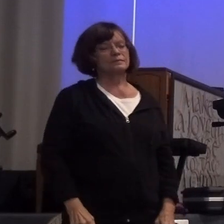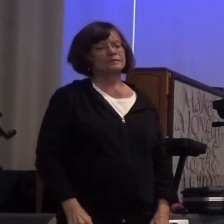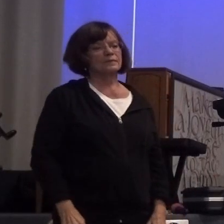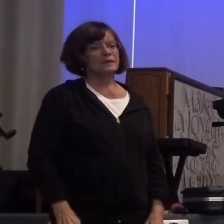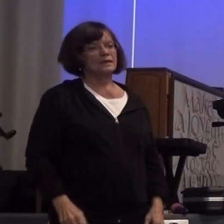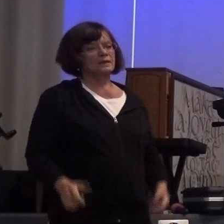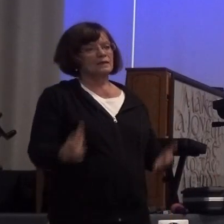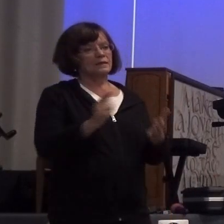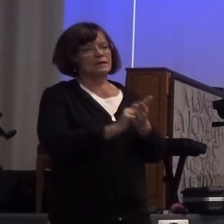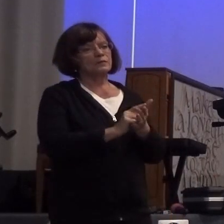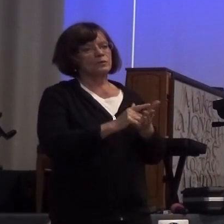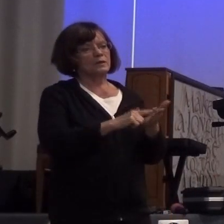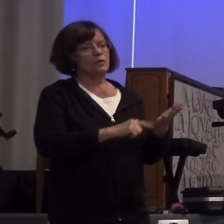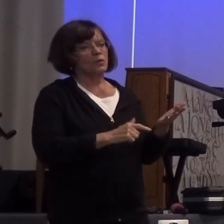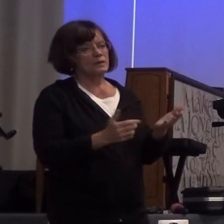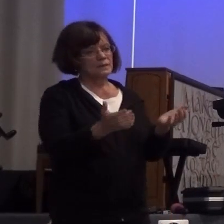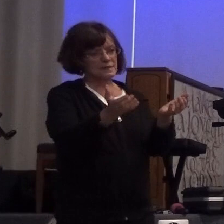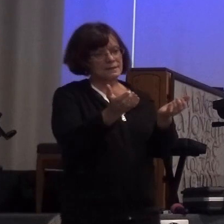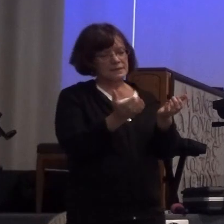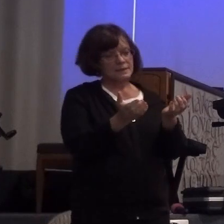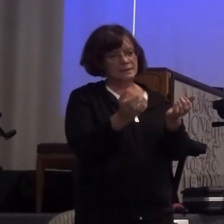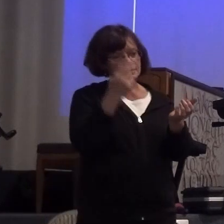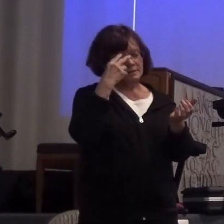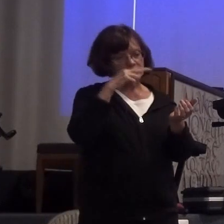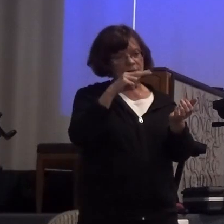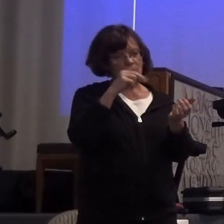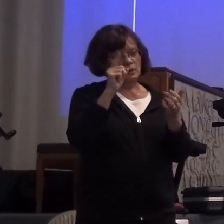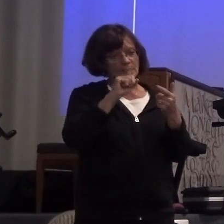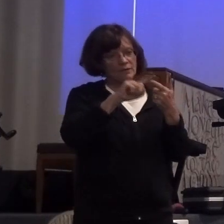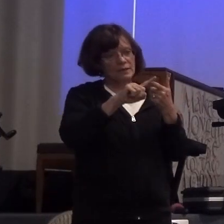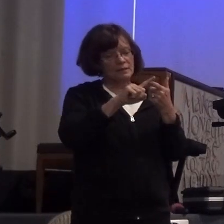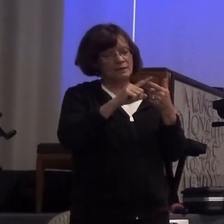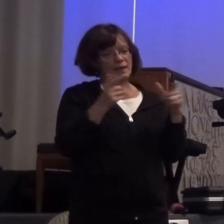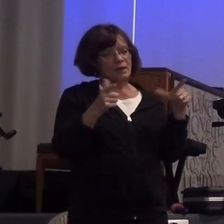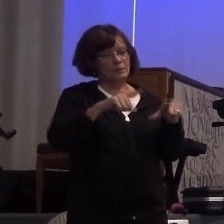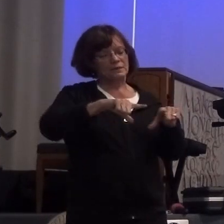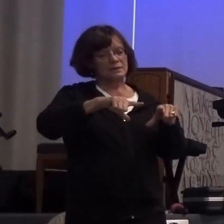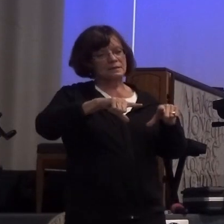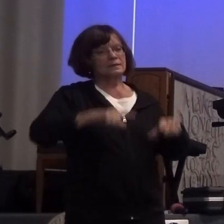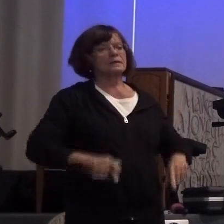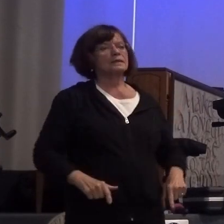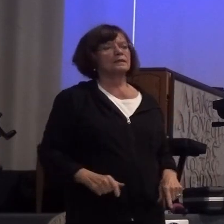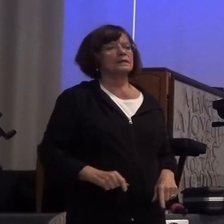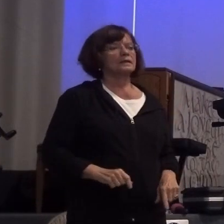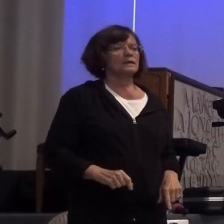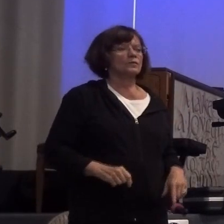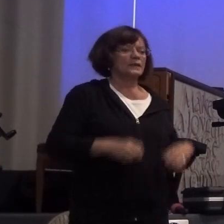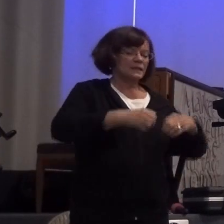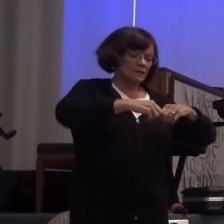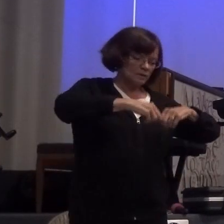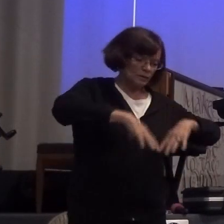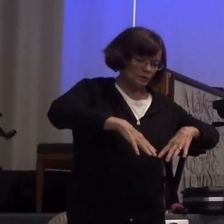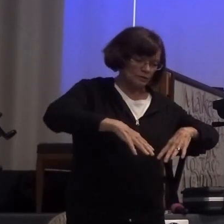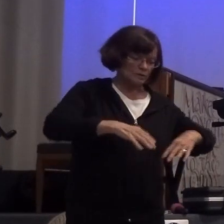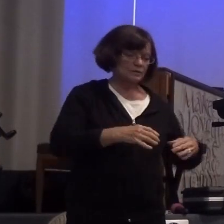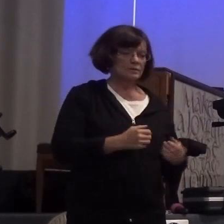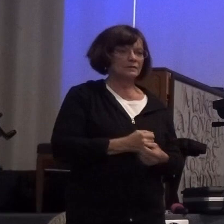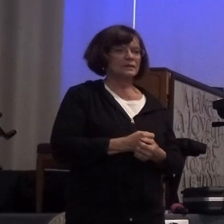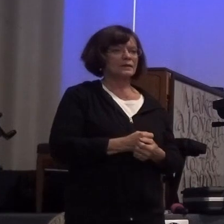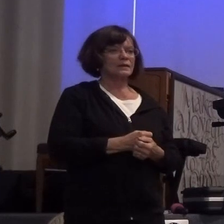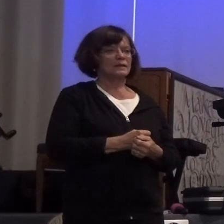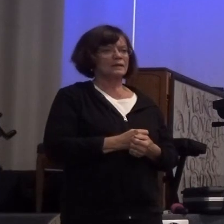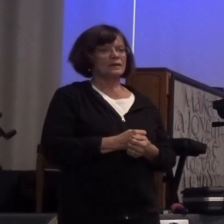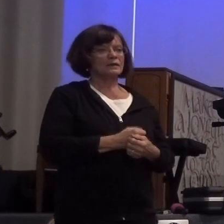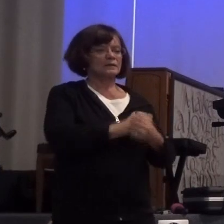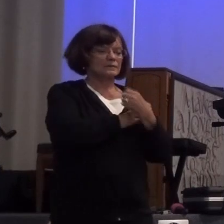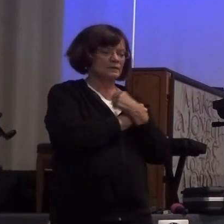And that's what I want to see in this. So, you know, one of the things that happens, you know, we can lose a loved one. That's something that's out of our